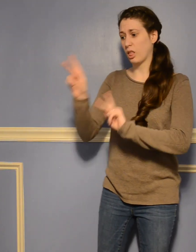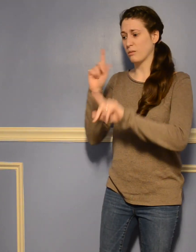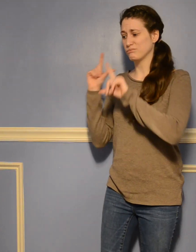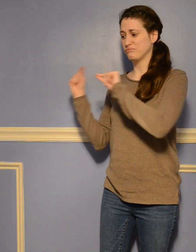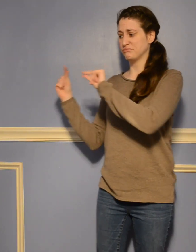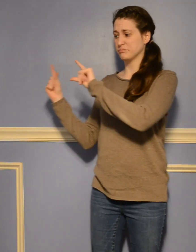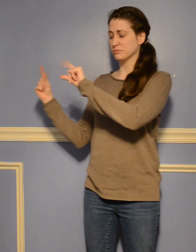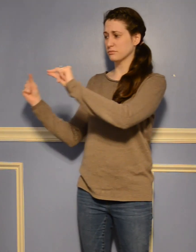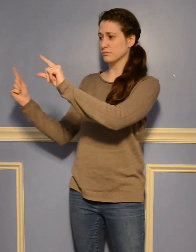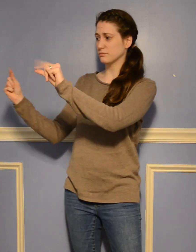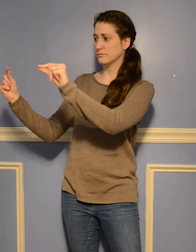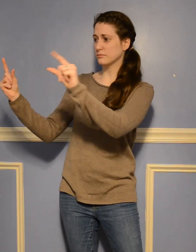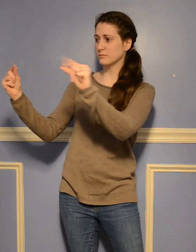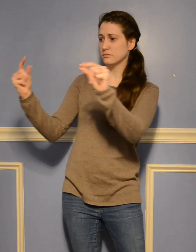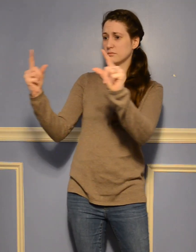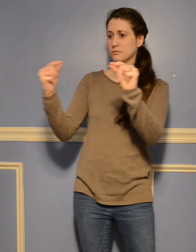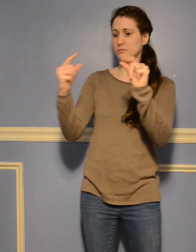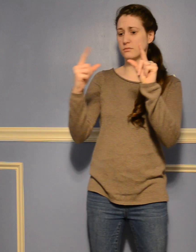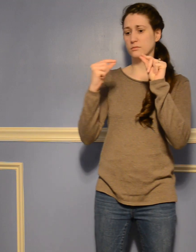They can say it all sounds crazy.